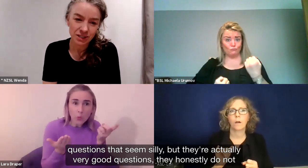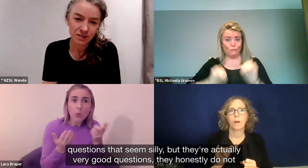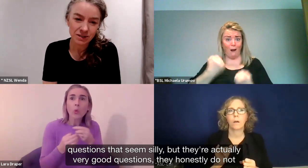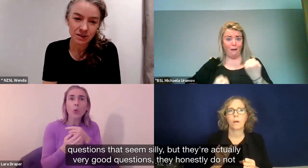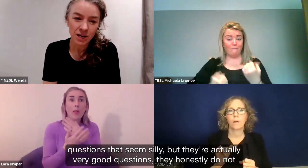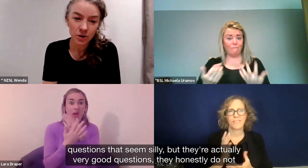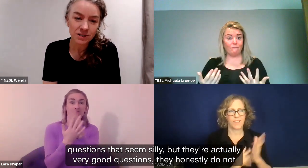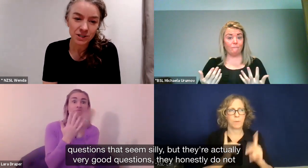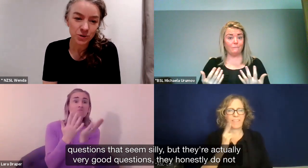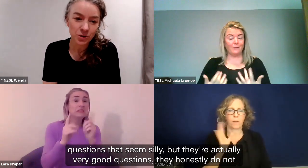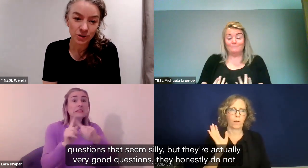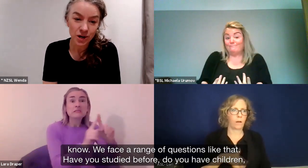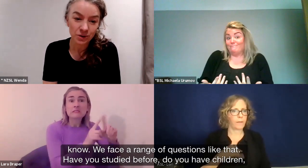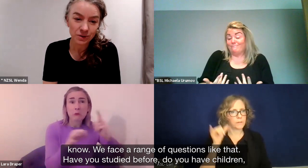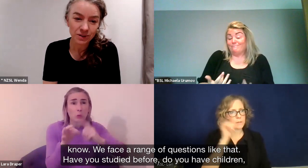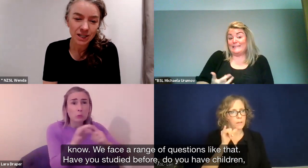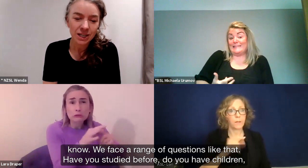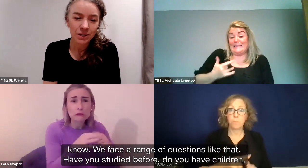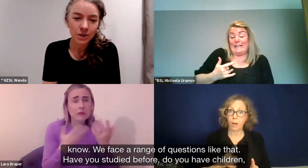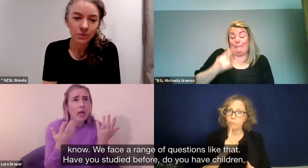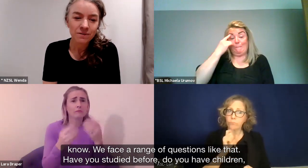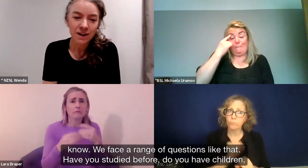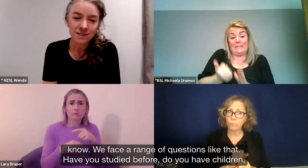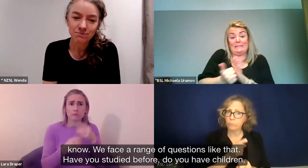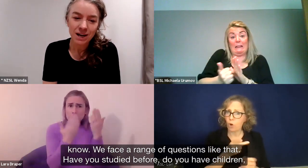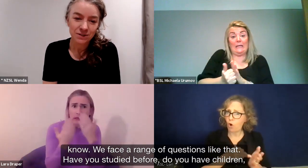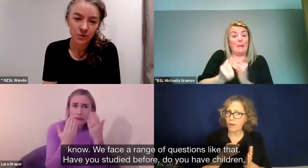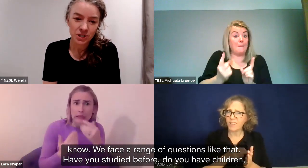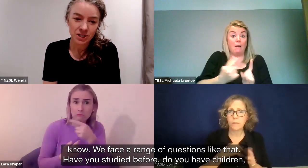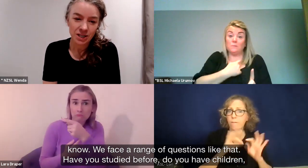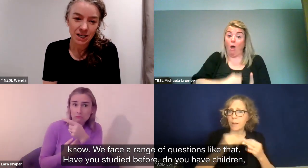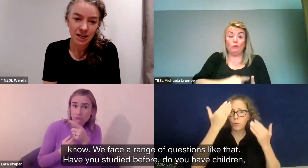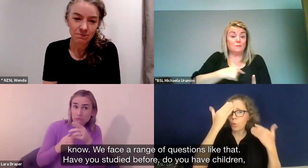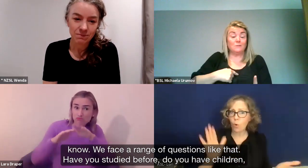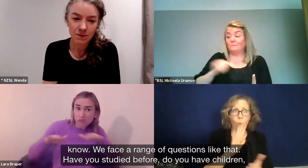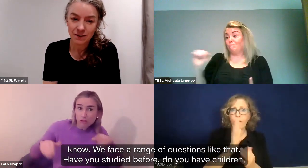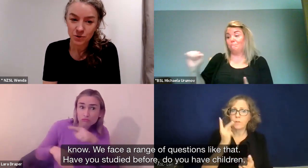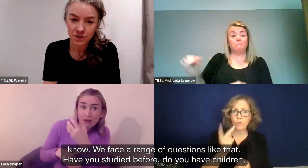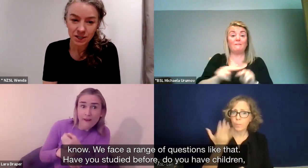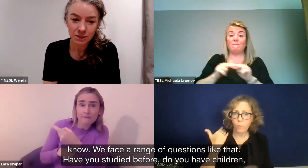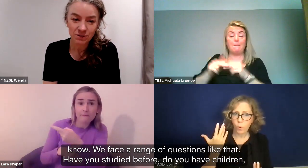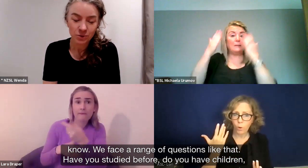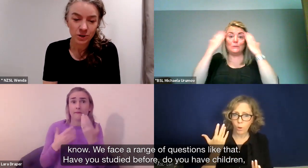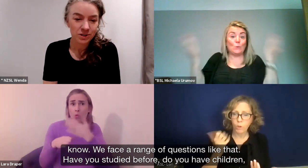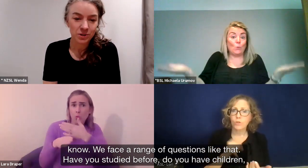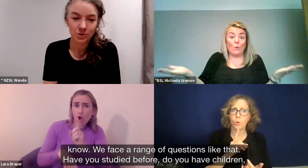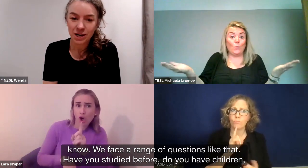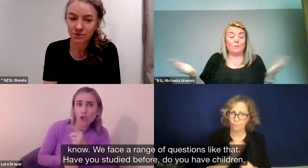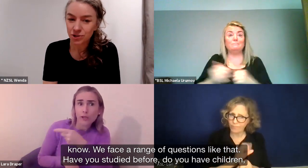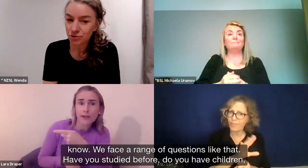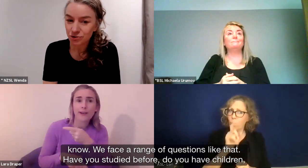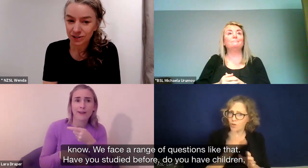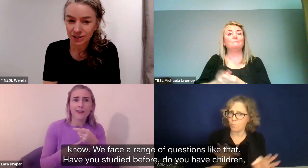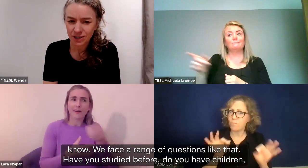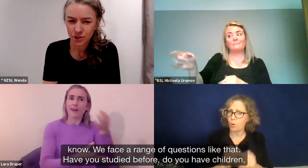questions. They honestly do not know. We face a range of questions like that. Have you studied before? Do you